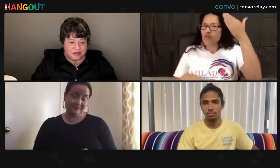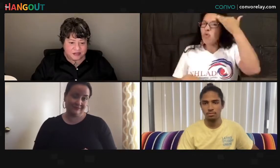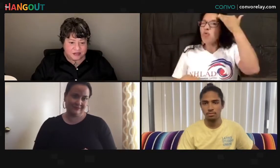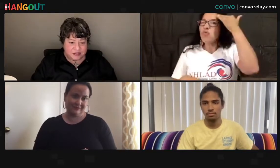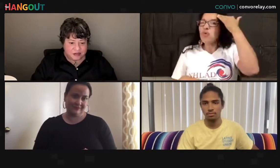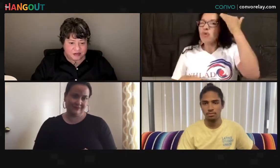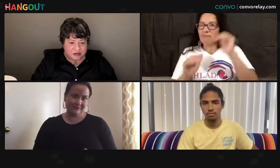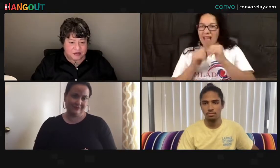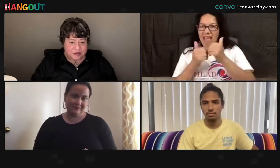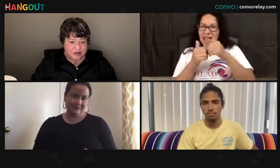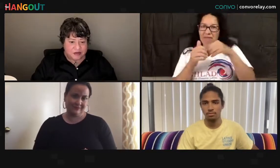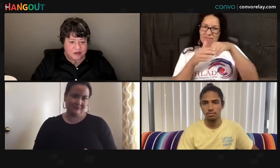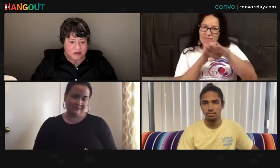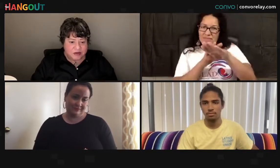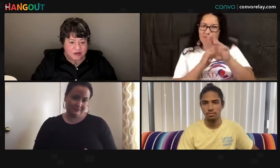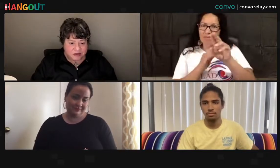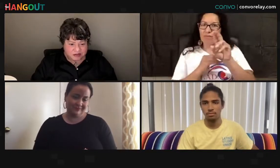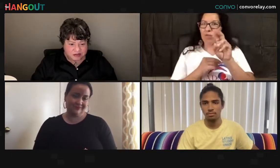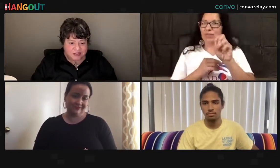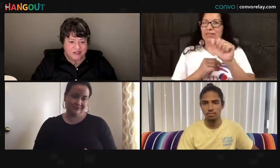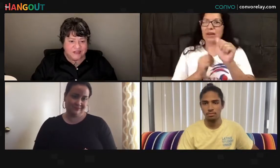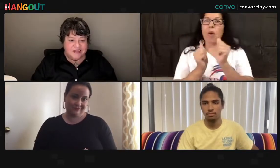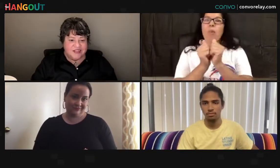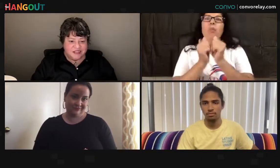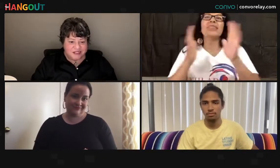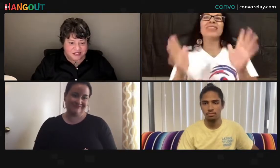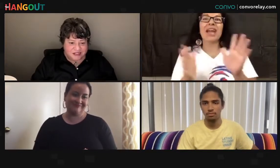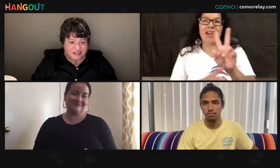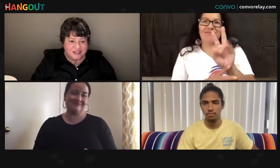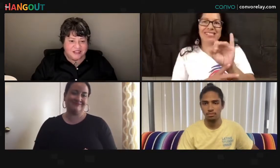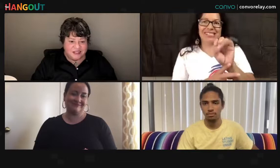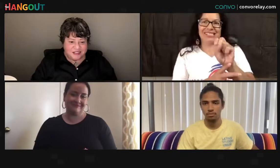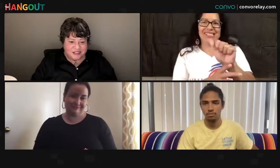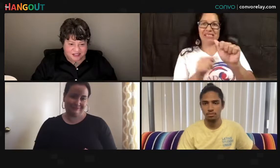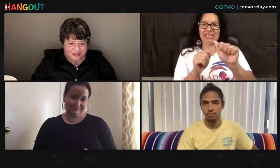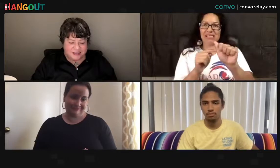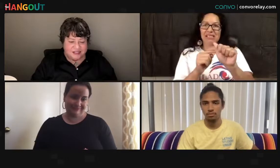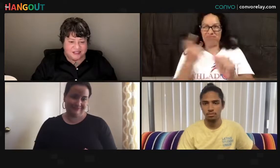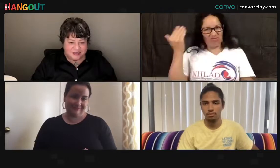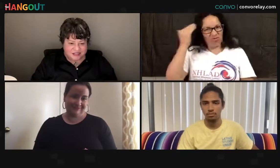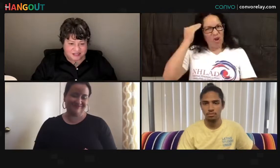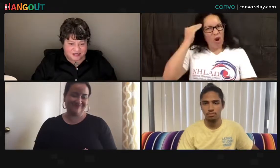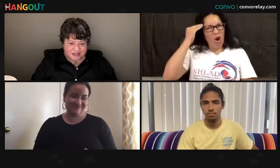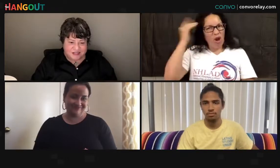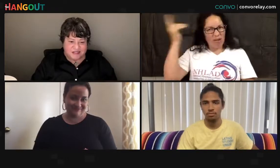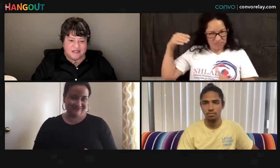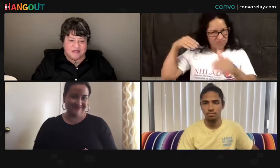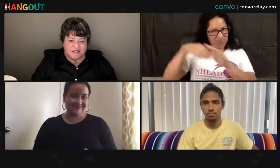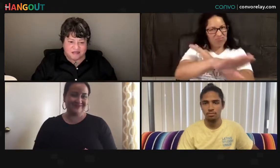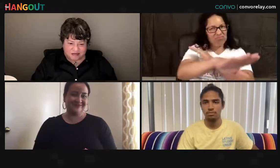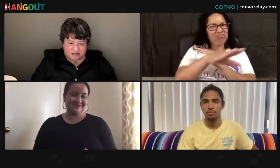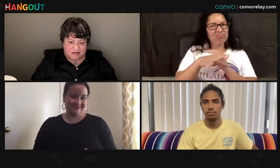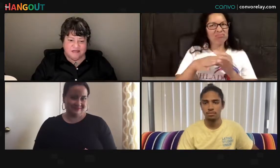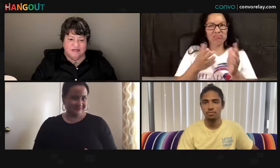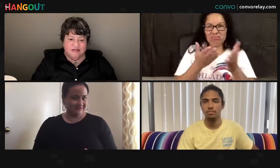they already know how to get into the United States without a visa. There are